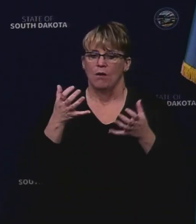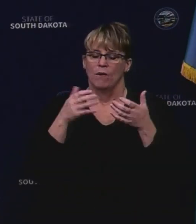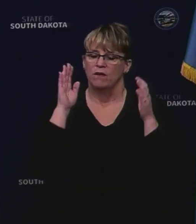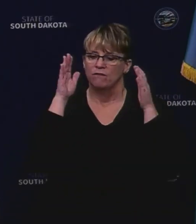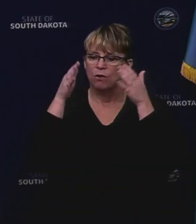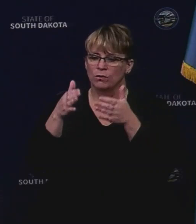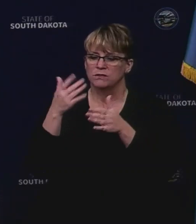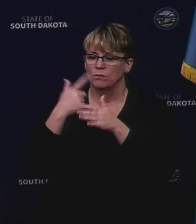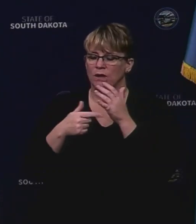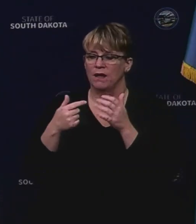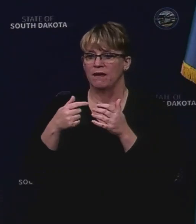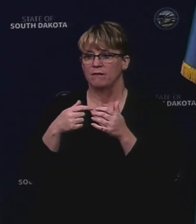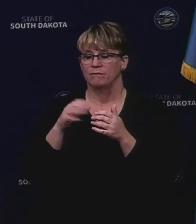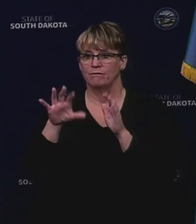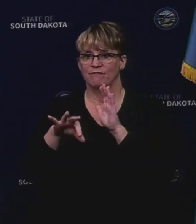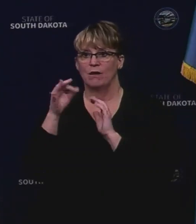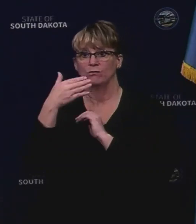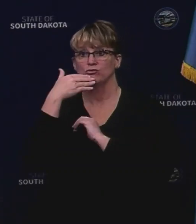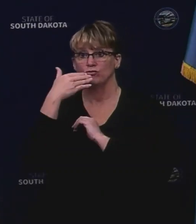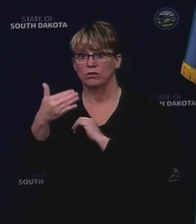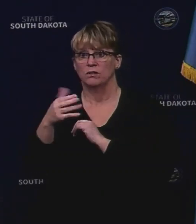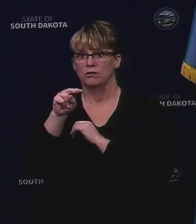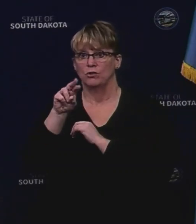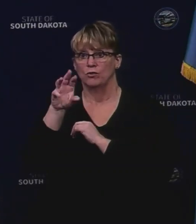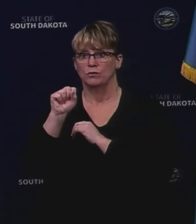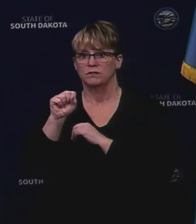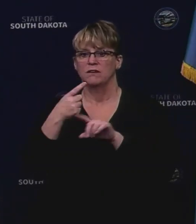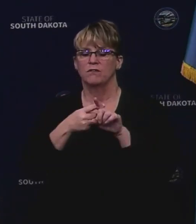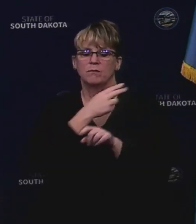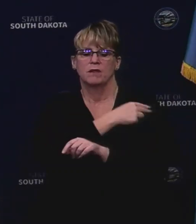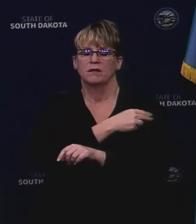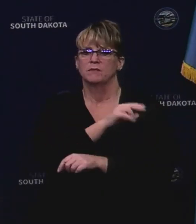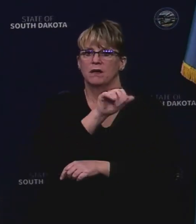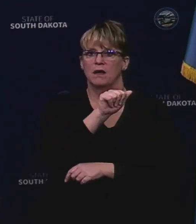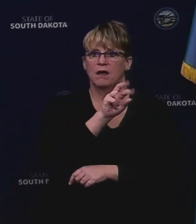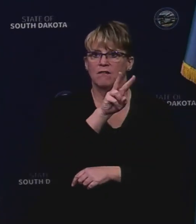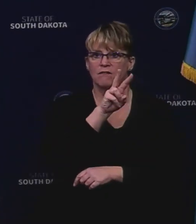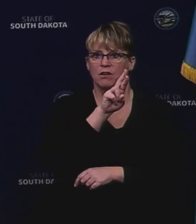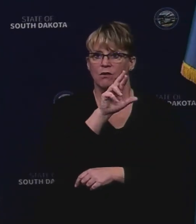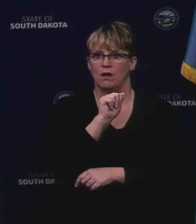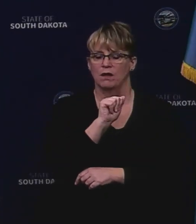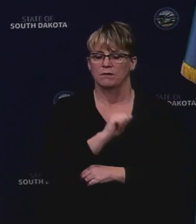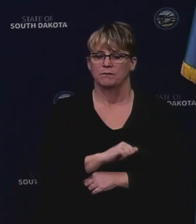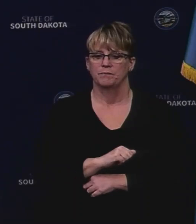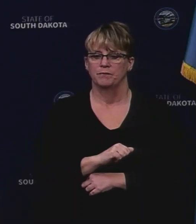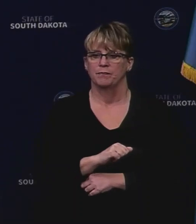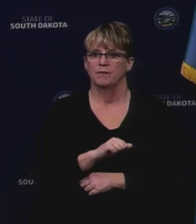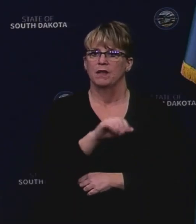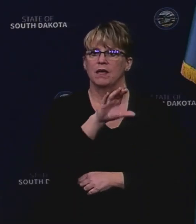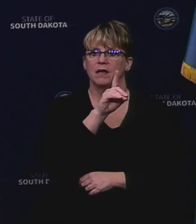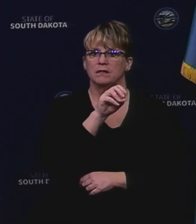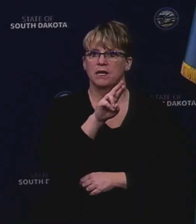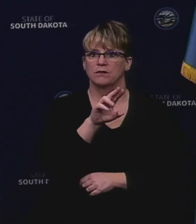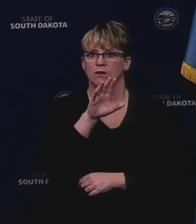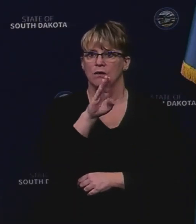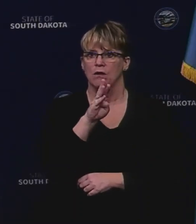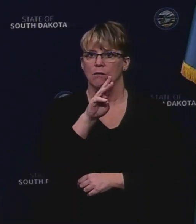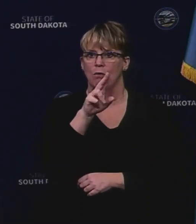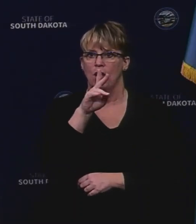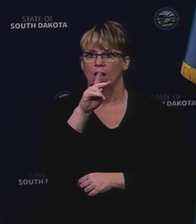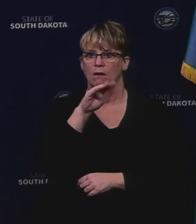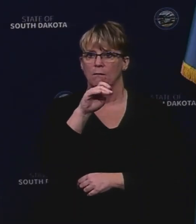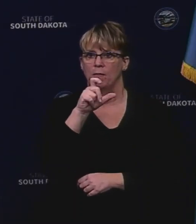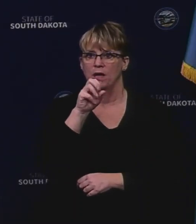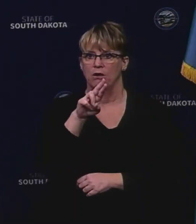encouraging. Was a story that came out of Avera yesterday. Dr. Catherine Brockmeyer delivered